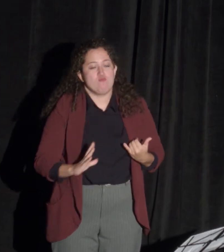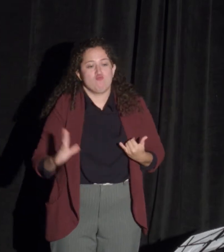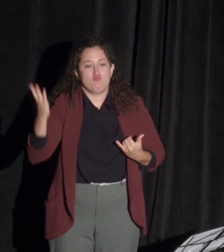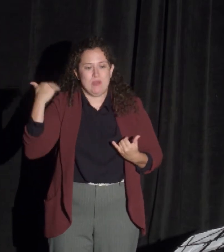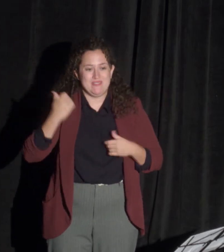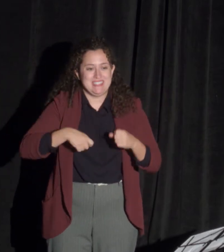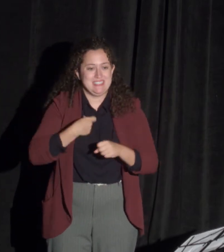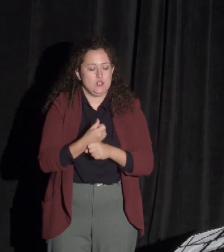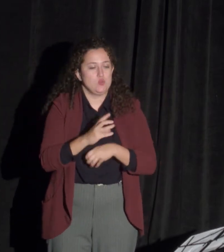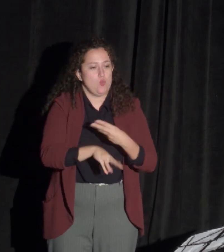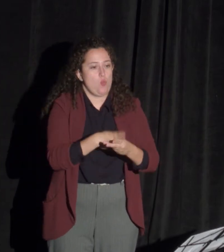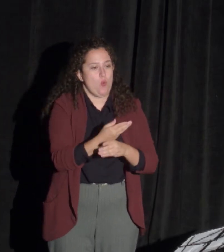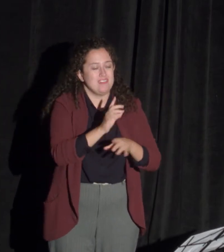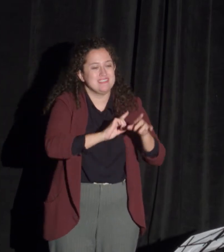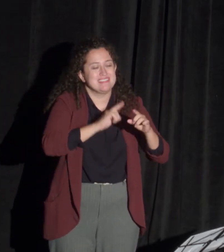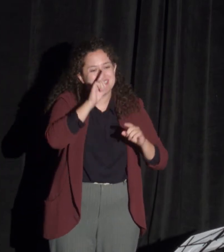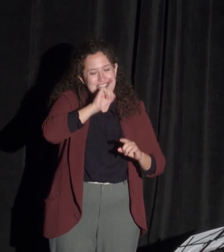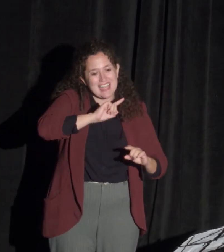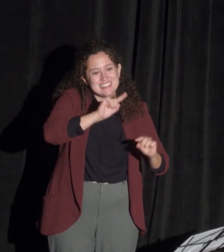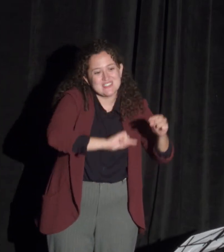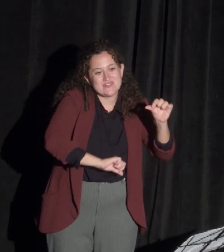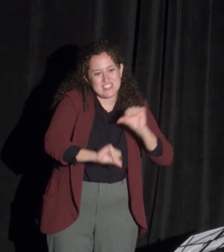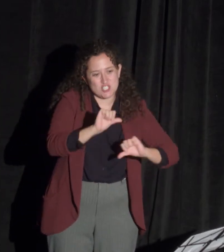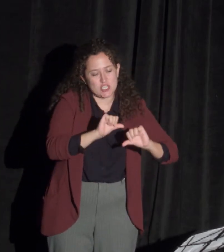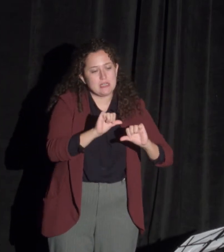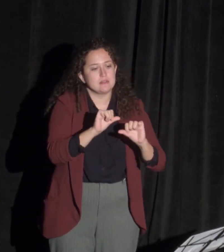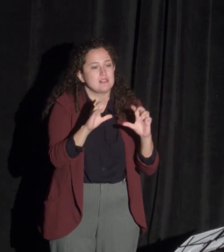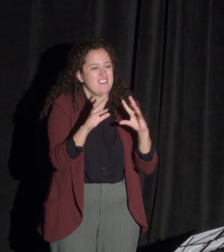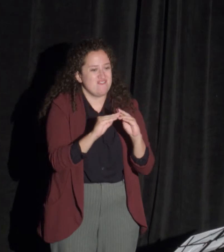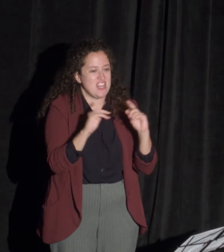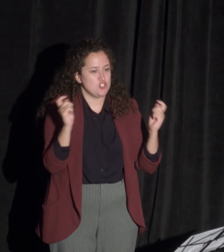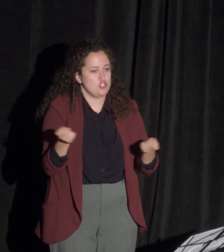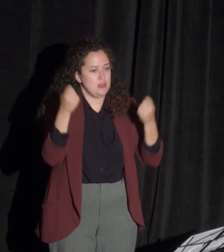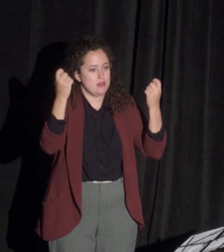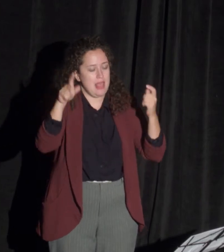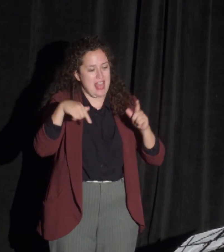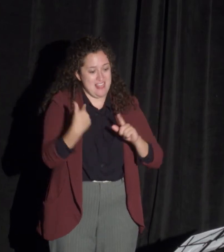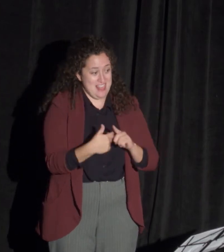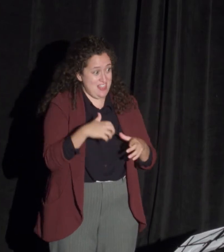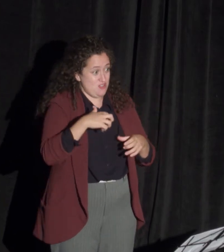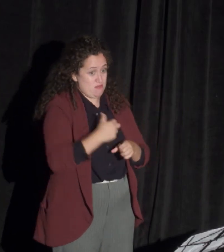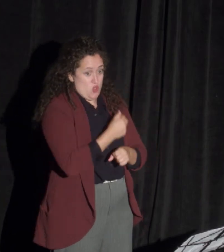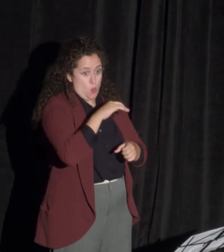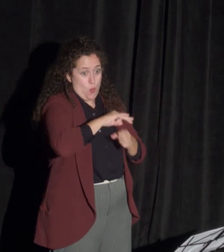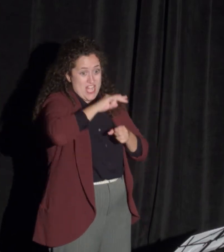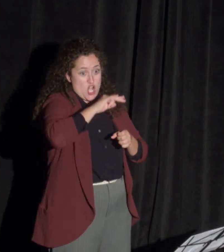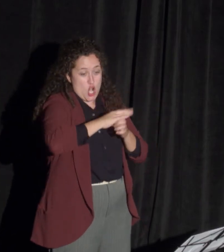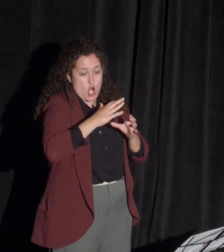Conventions, and the winners are then voted on by the current WorldCons members. This year,